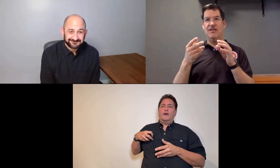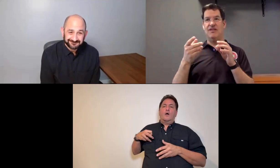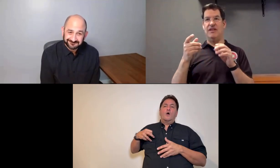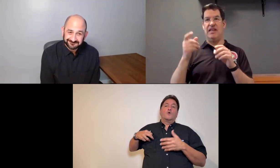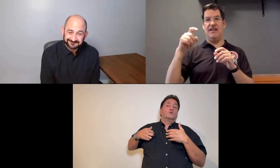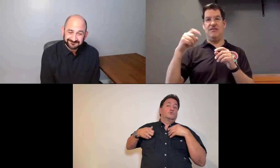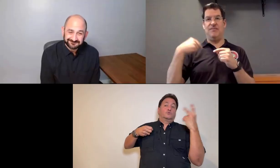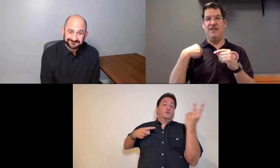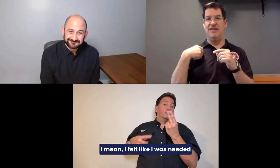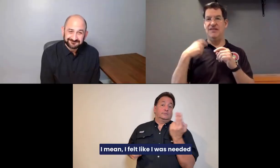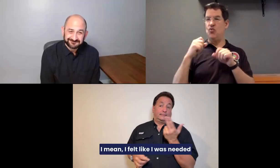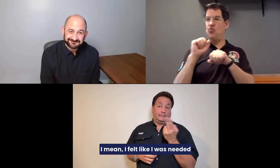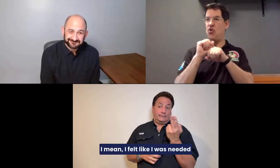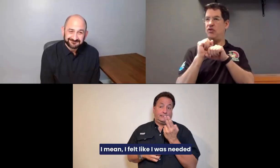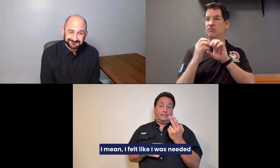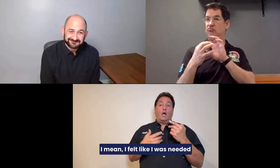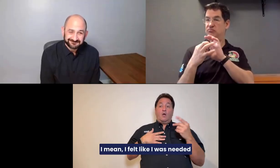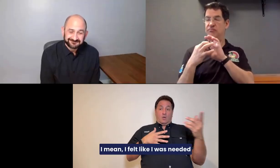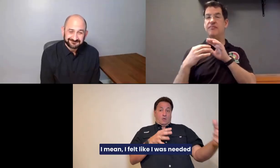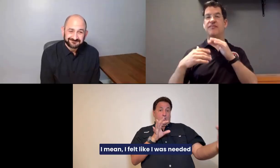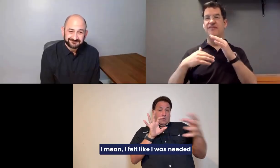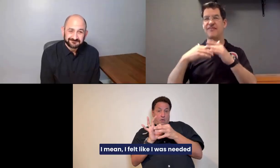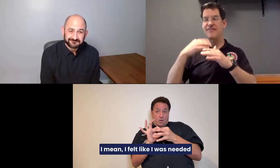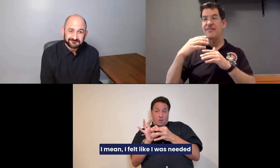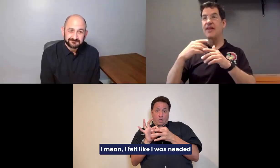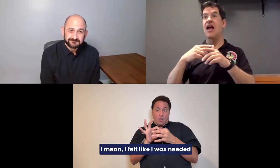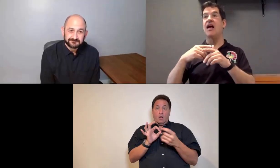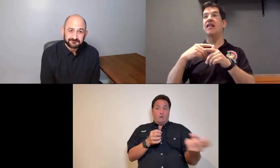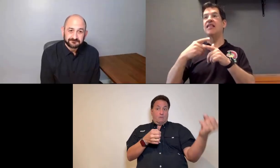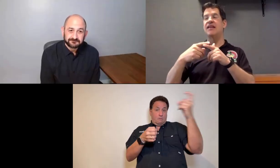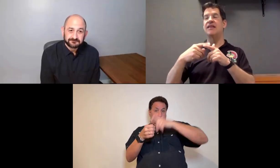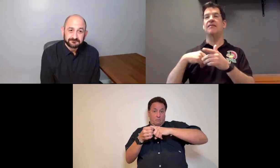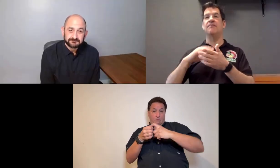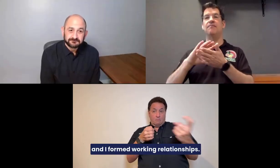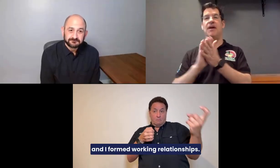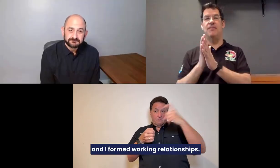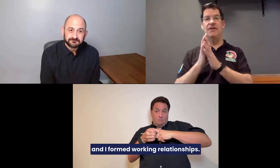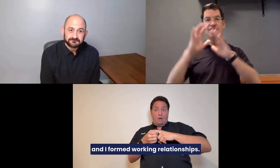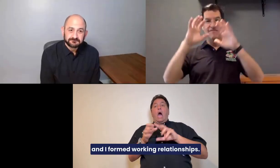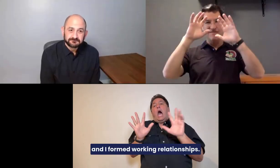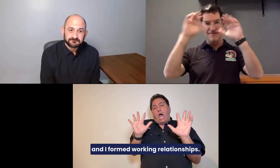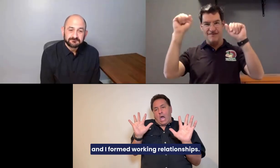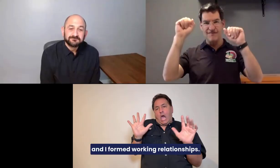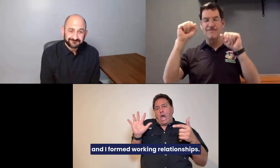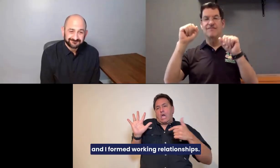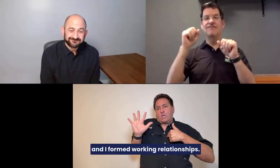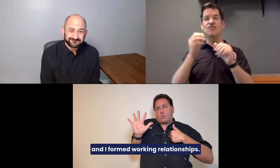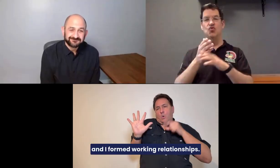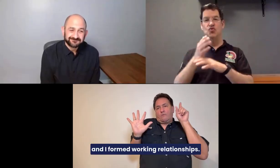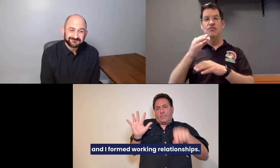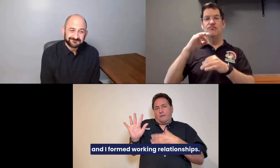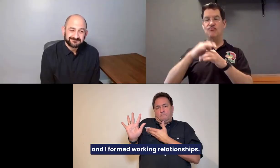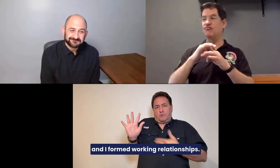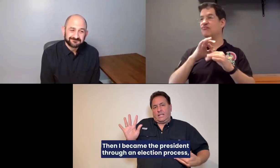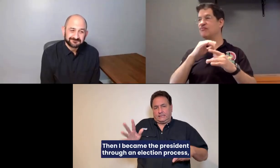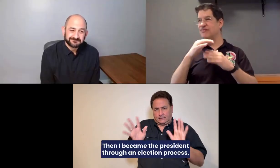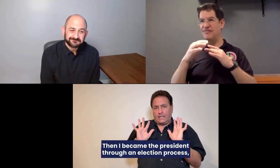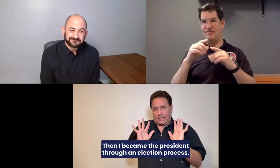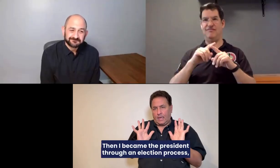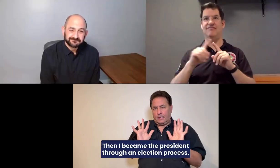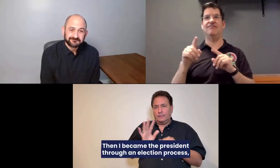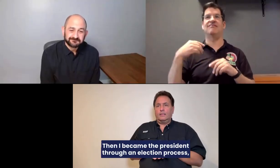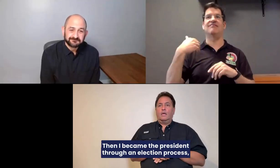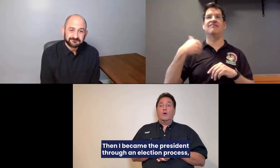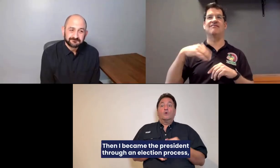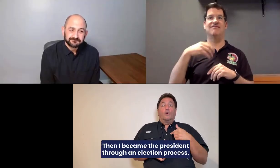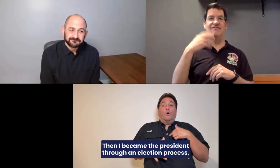fulfilling. I mean, I felt like I was needed and I formed working relationships. Then I became